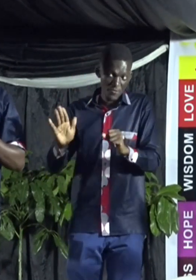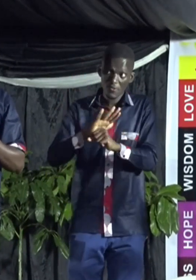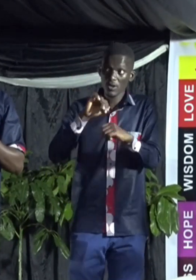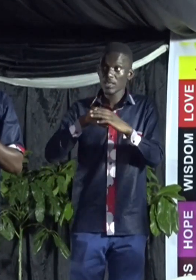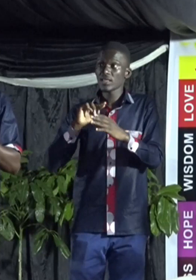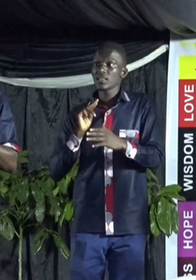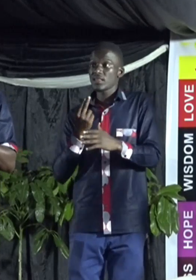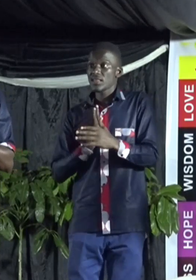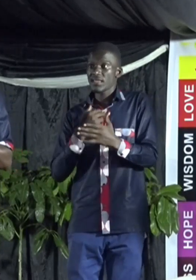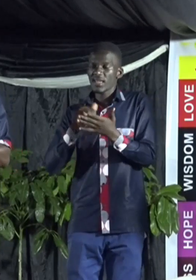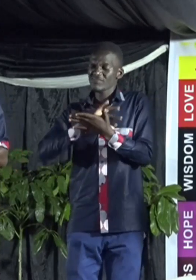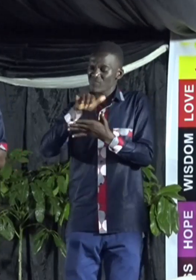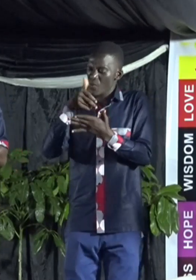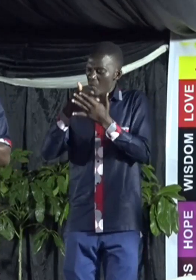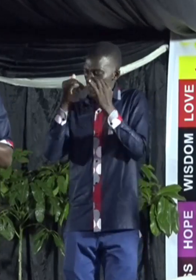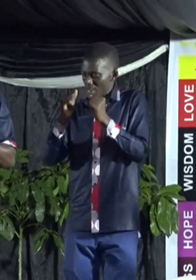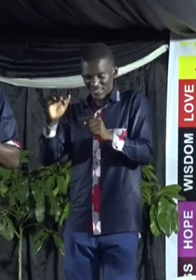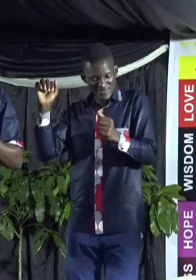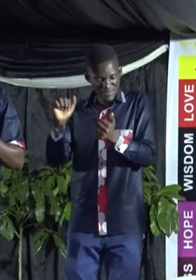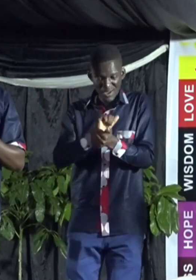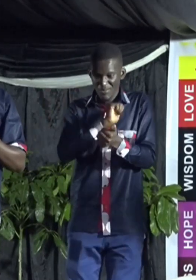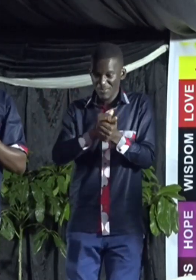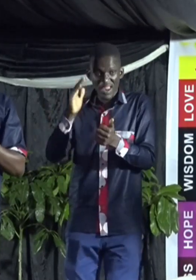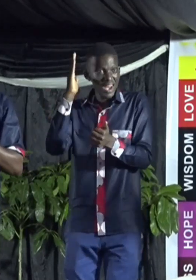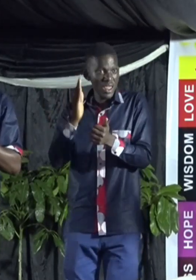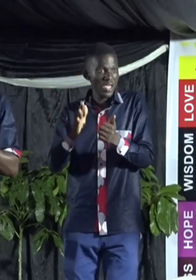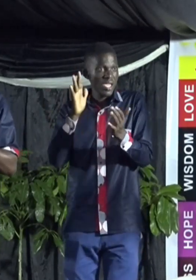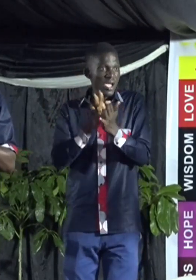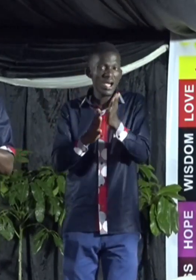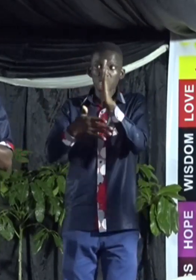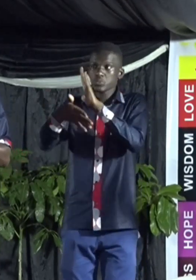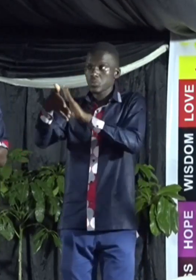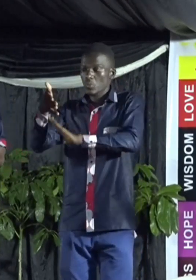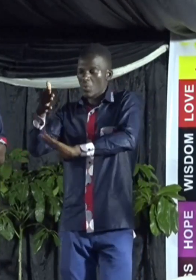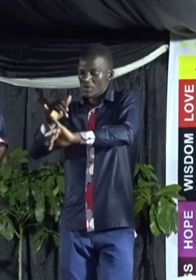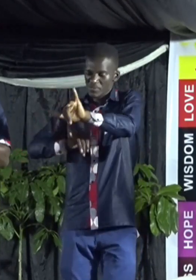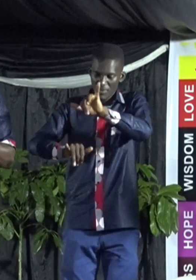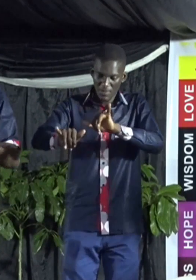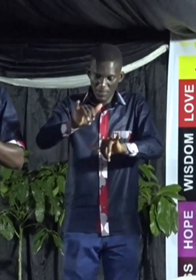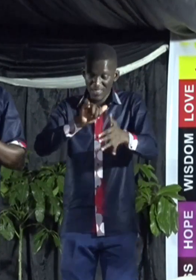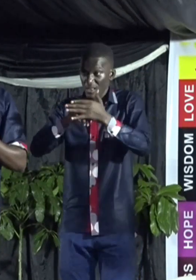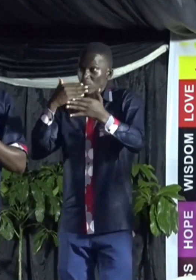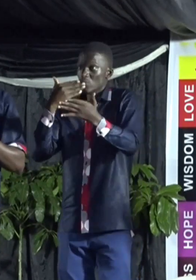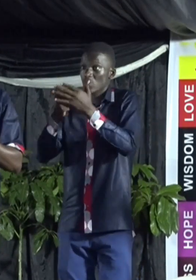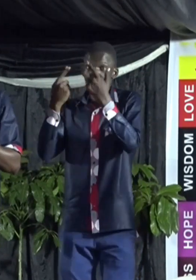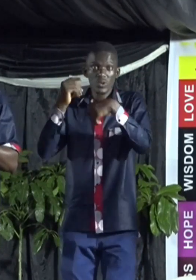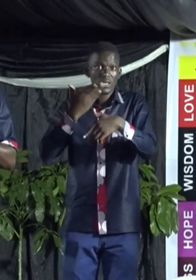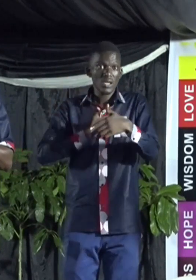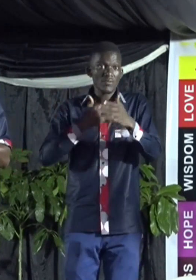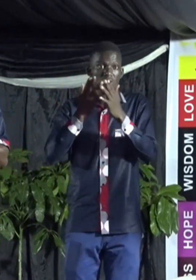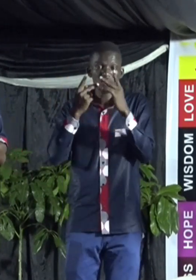That every bad behavior. That it will be pruned off. That it will put right the good